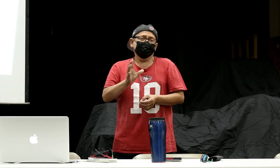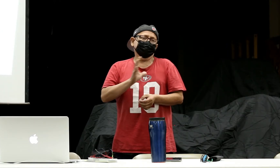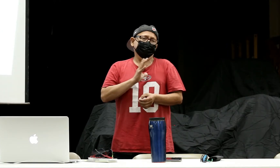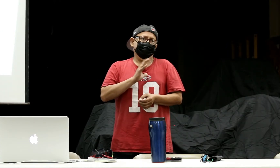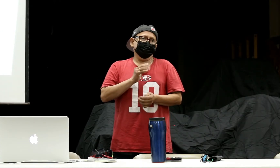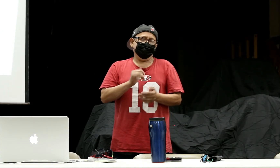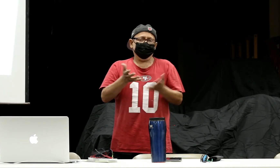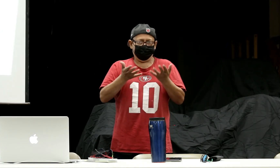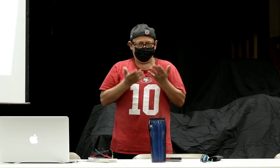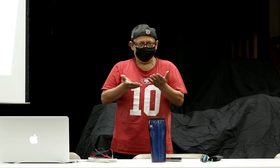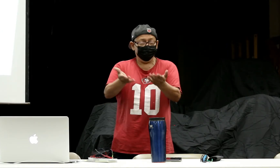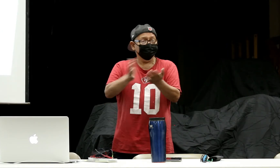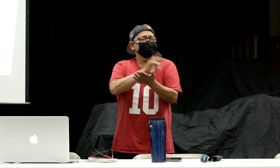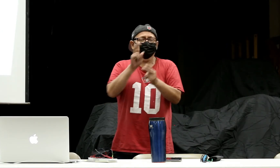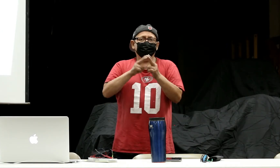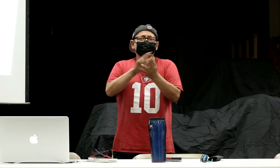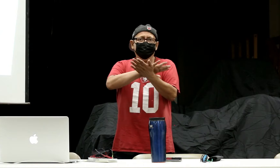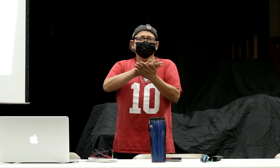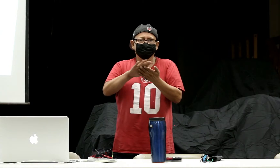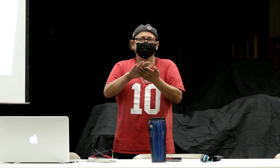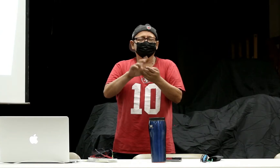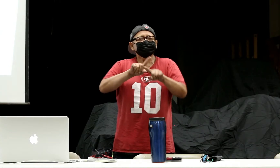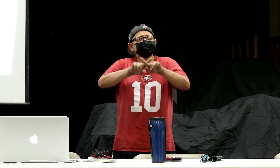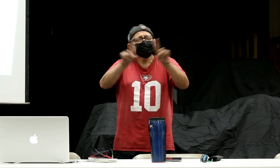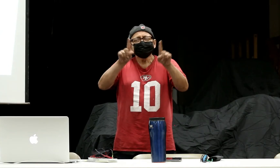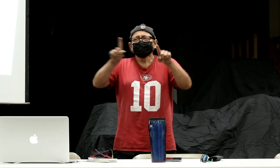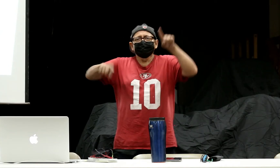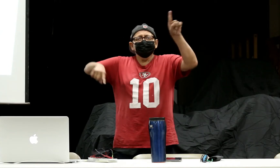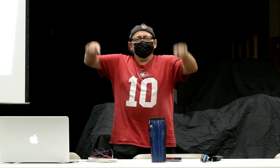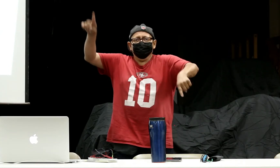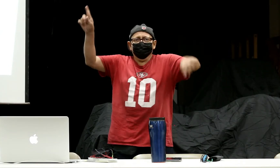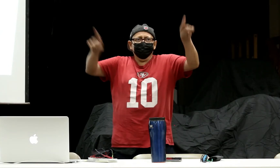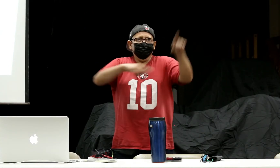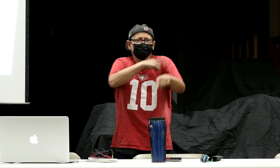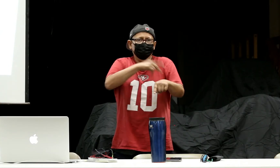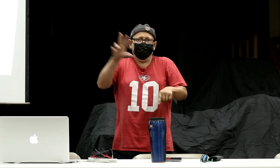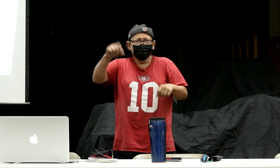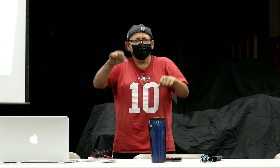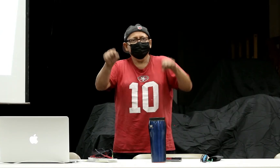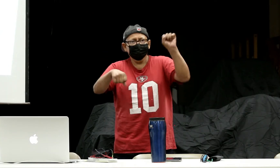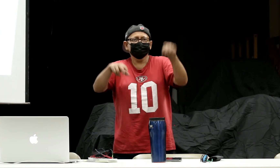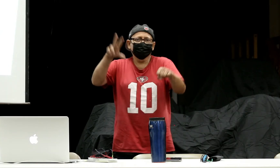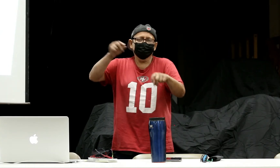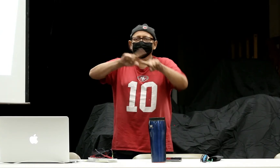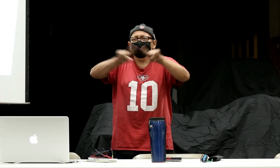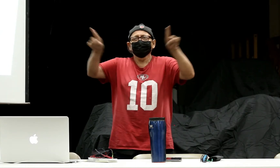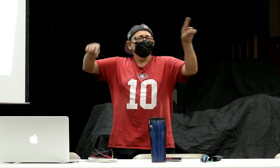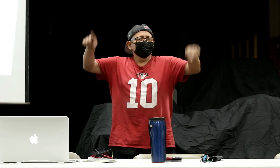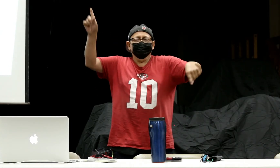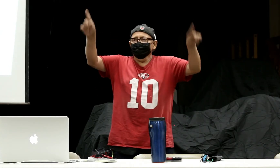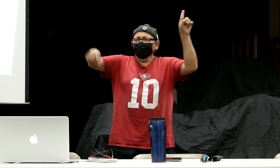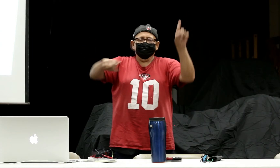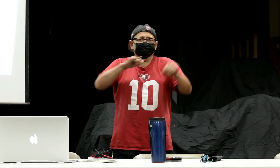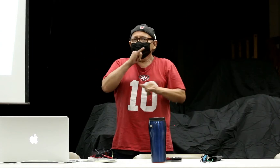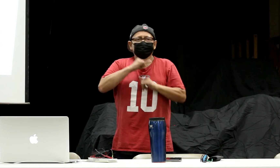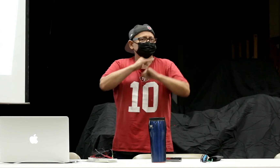And I said, I wouldn't mind having the meeting if I could have an in-person interpreter. But I do know that there isn't a